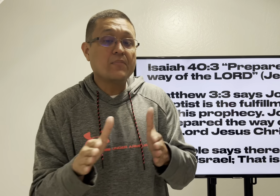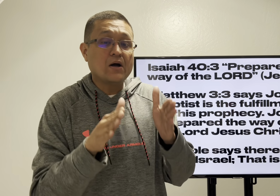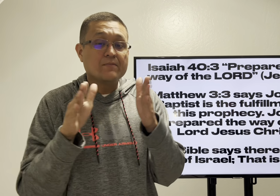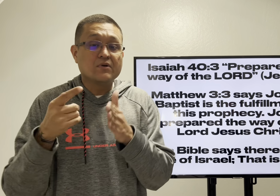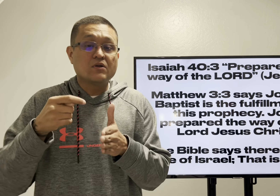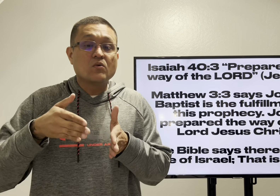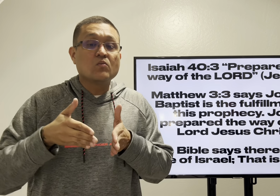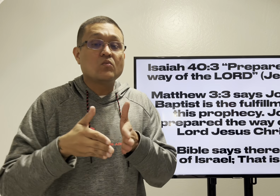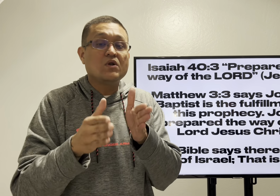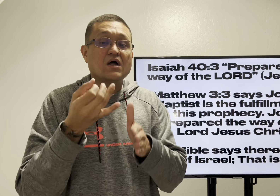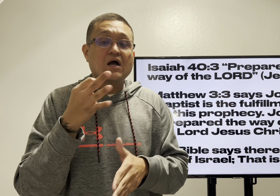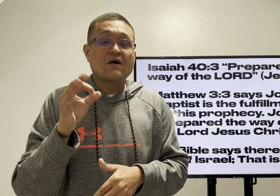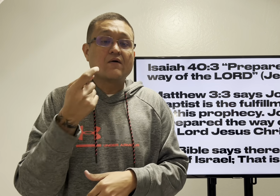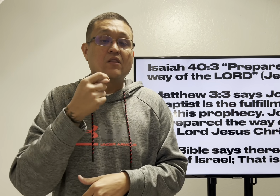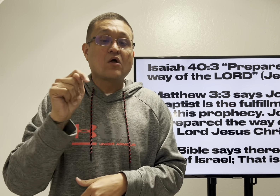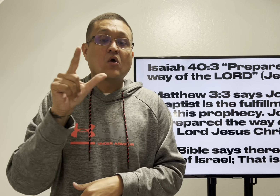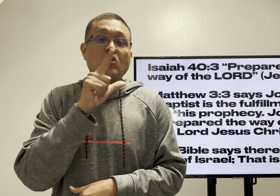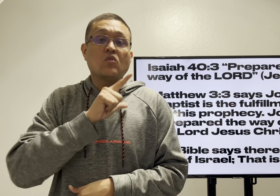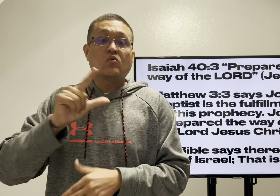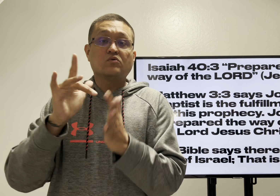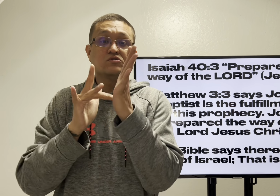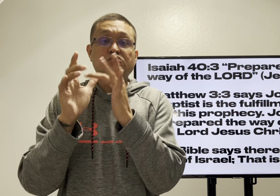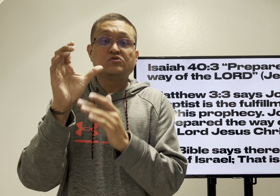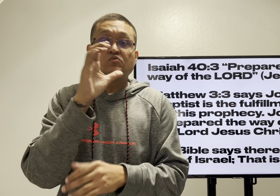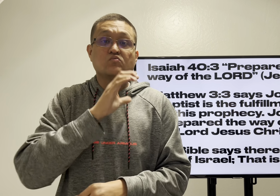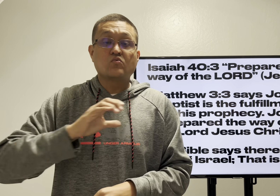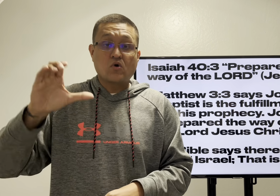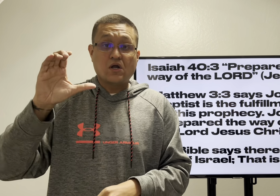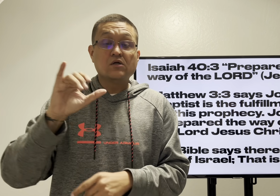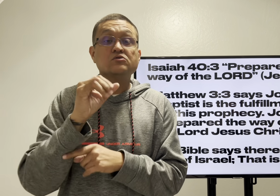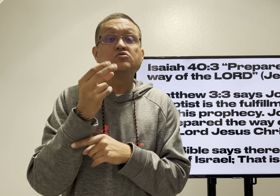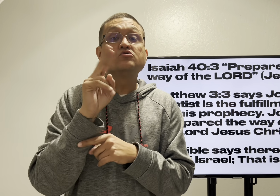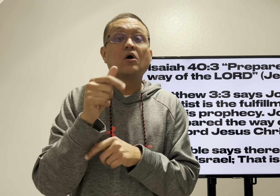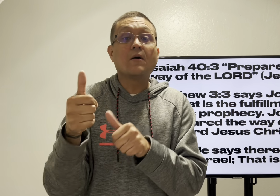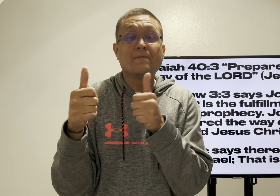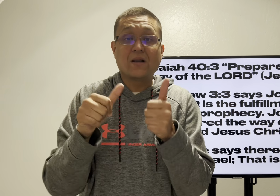John prepared the way of the Lord Jesus Christ.